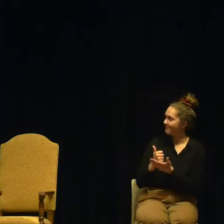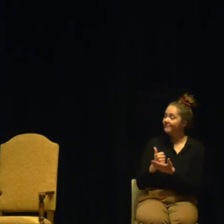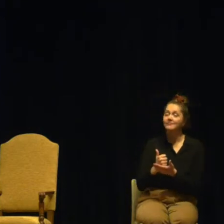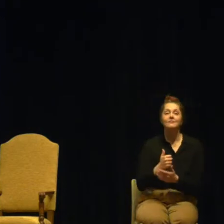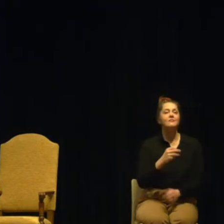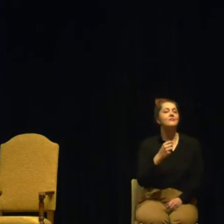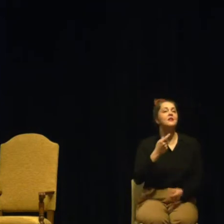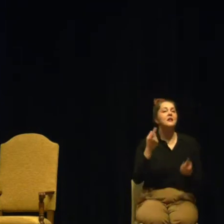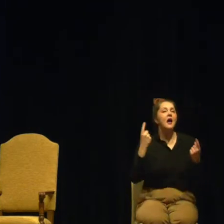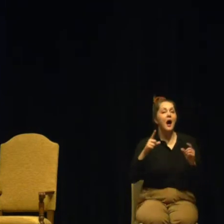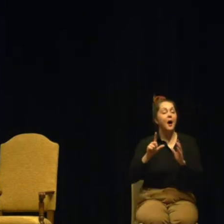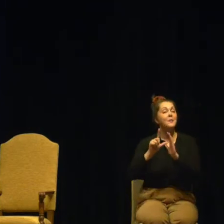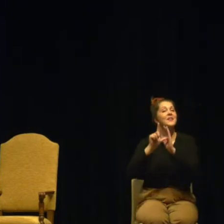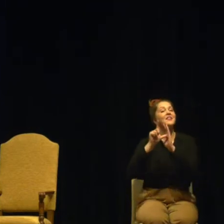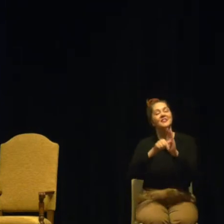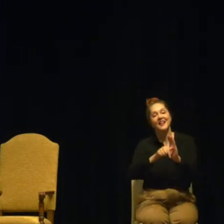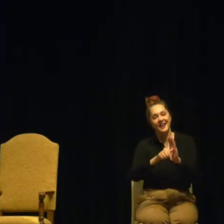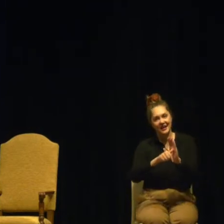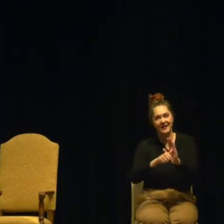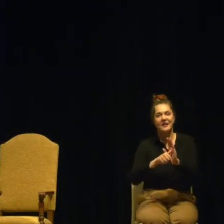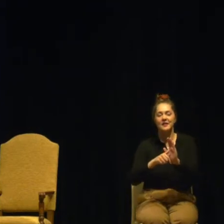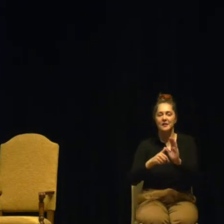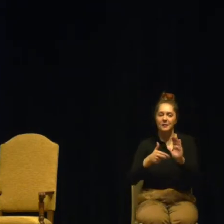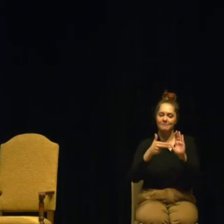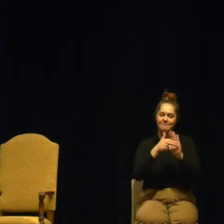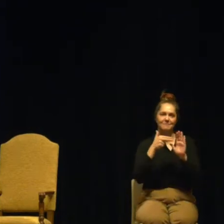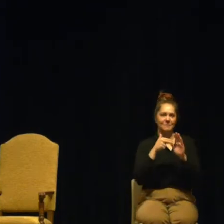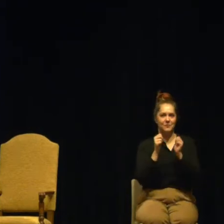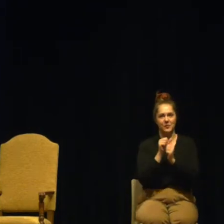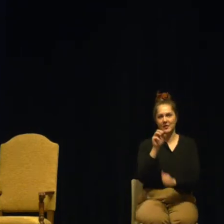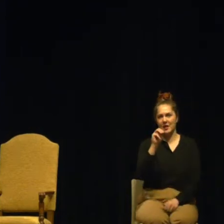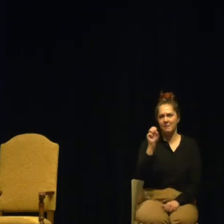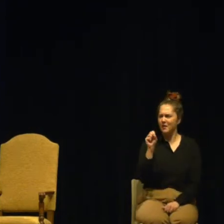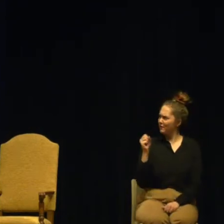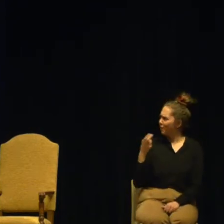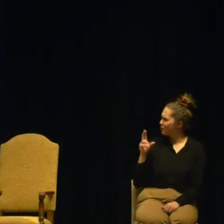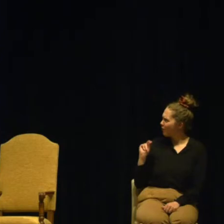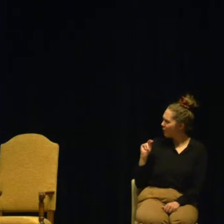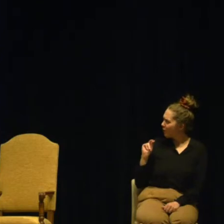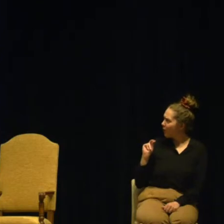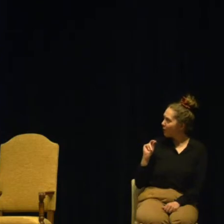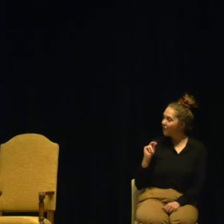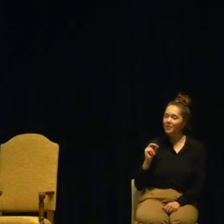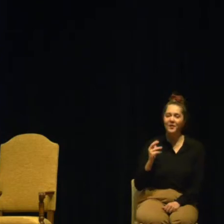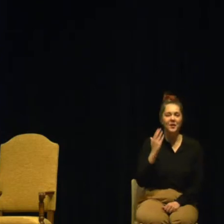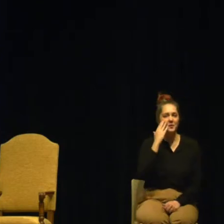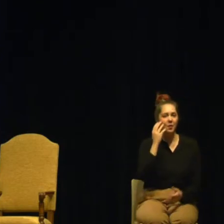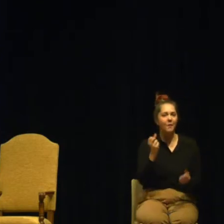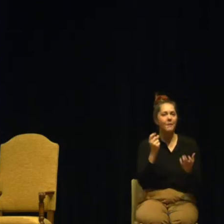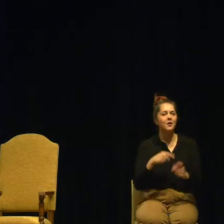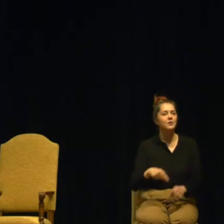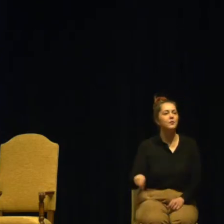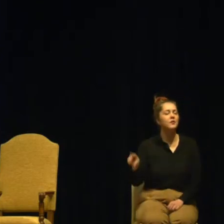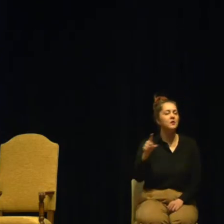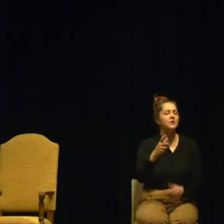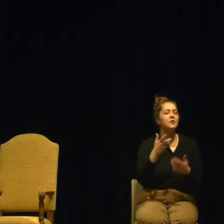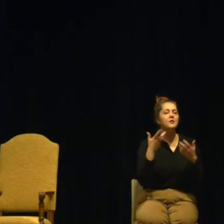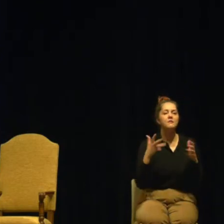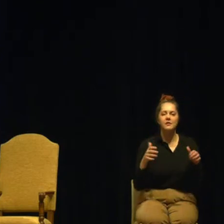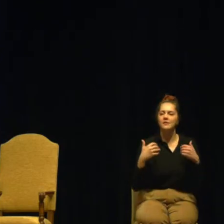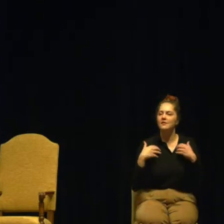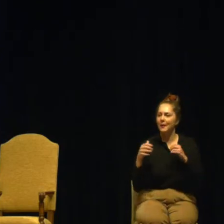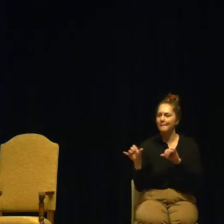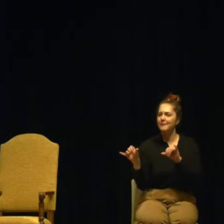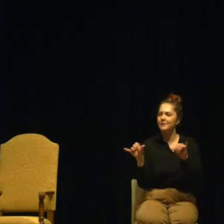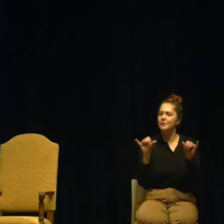And I was later diagnosed with multiple sclerosis. And I know many in this room have similar